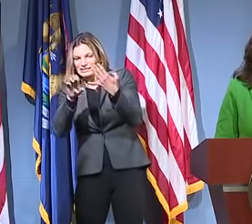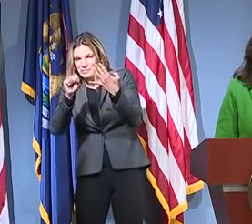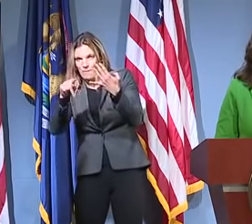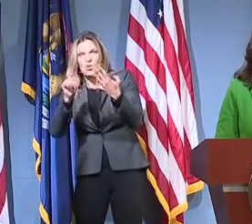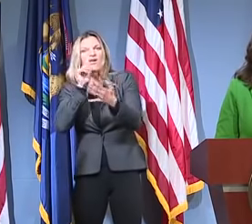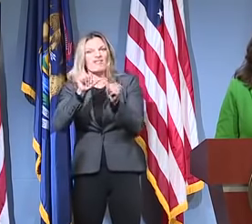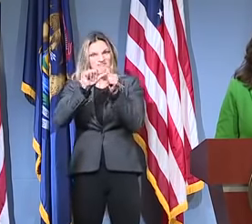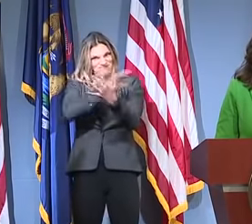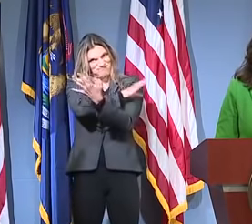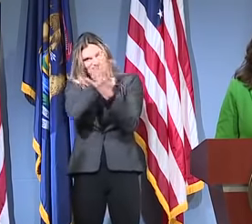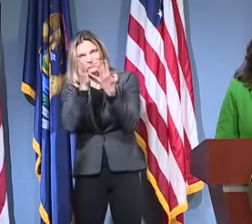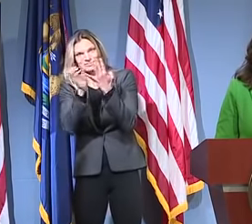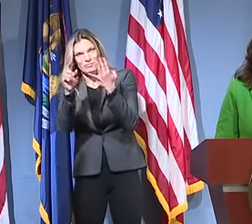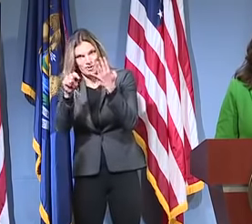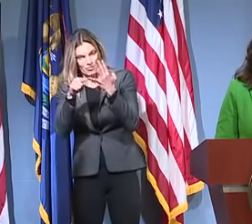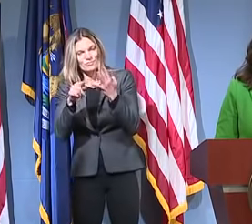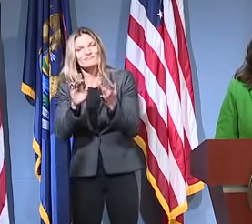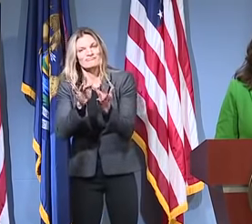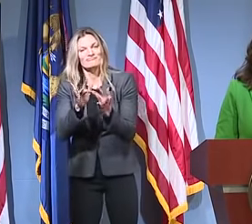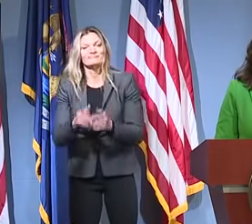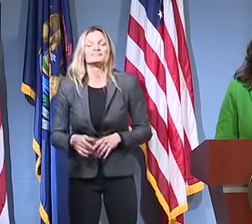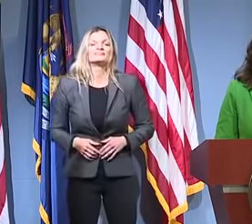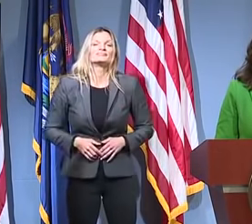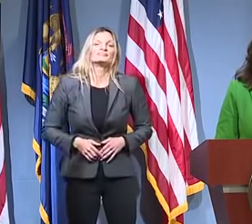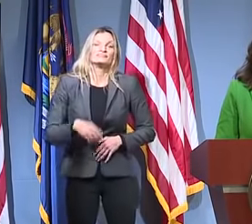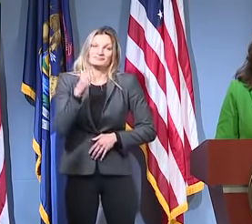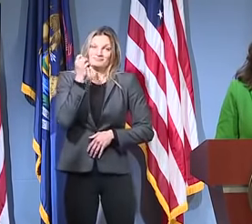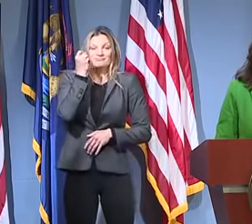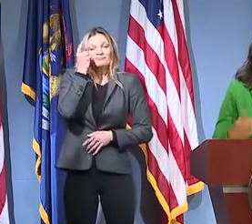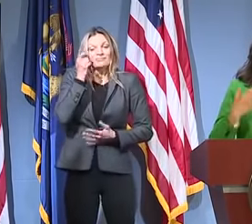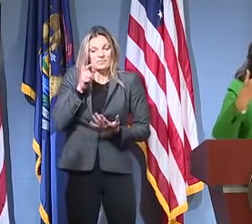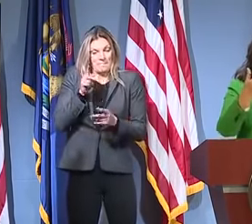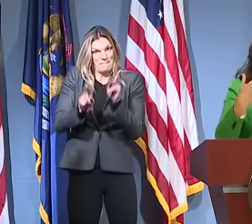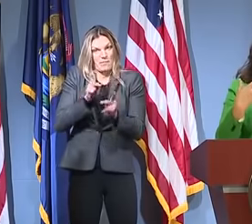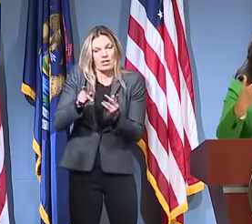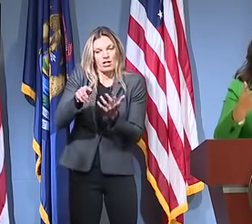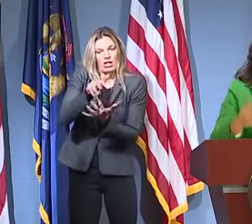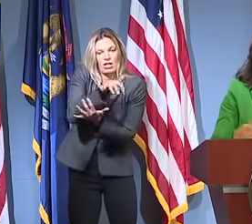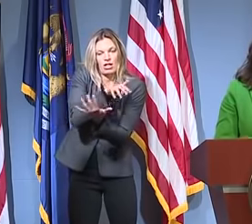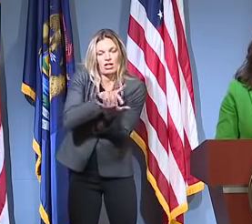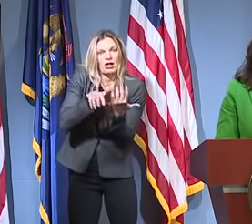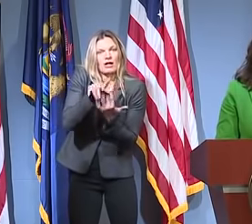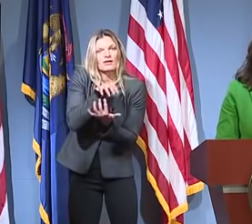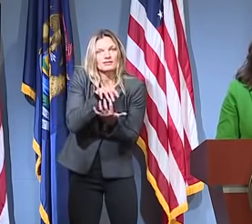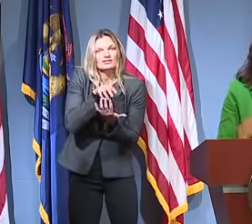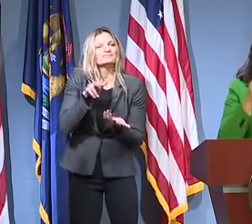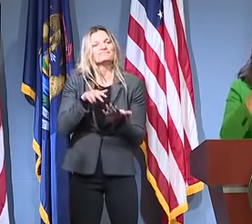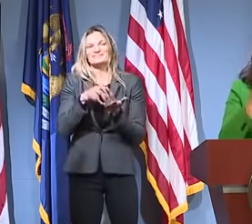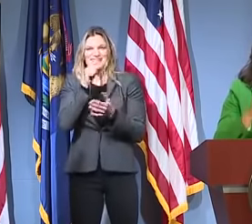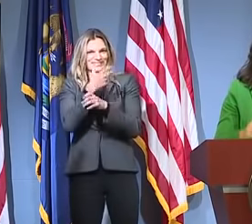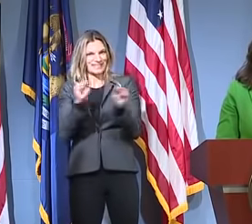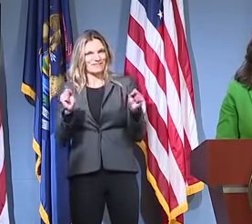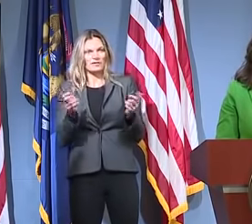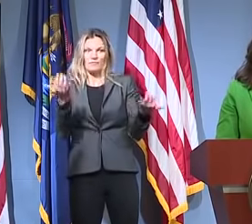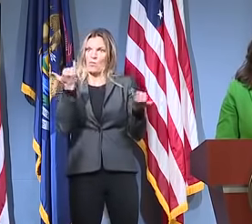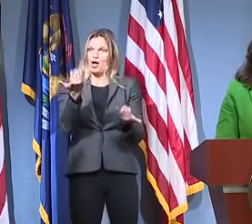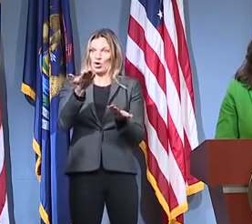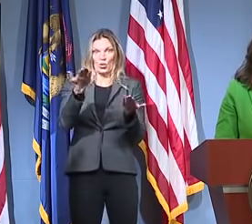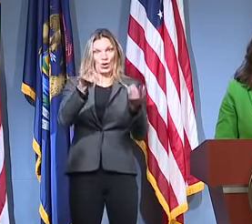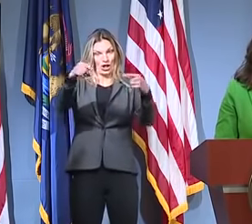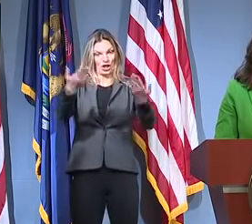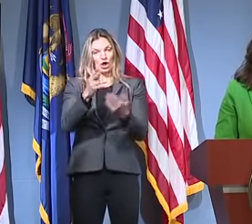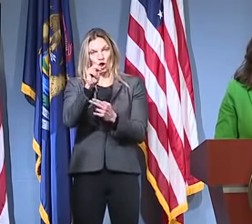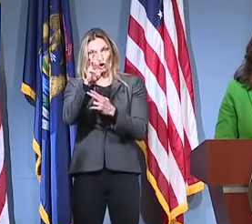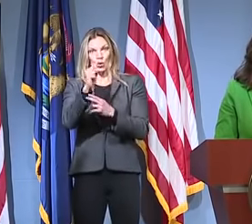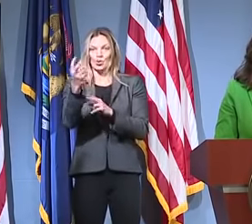in a room, the higher the risk of the spread of COVID-19, and that's why we're doing this remotely. I'm protecting your health, members